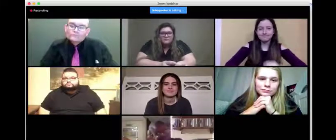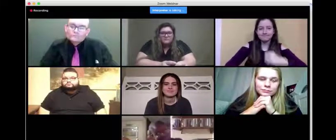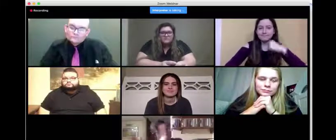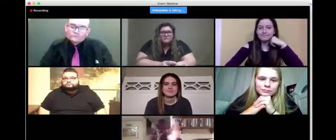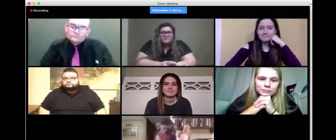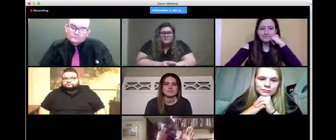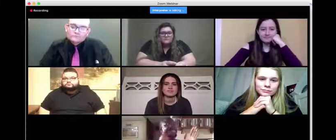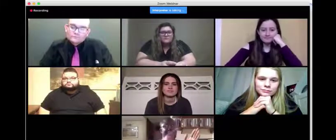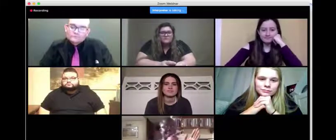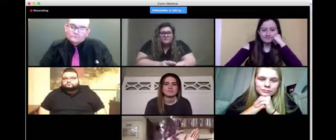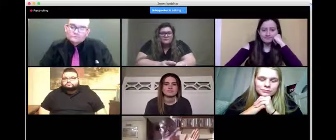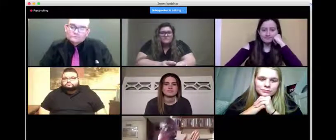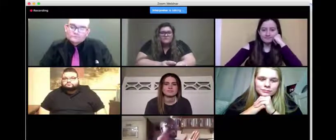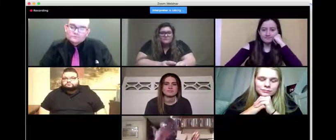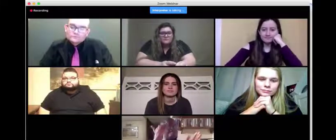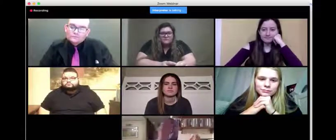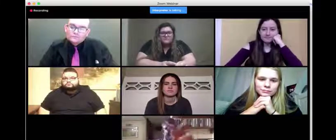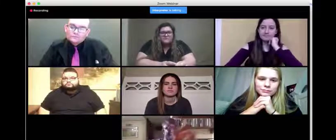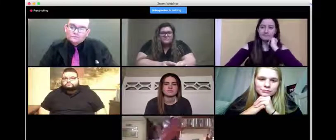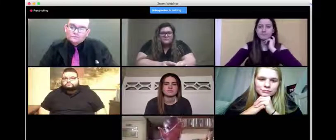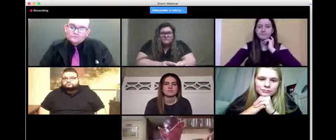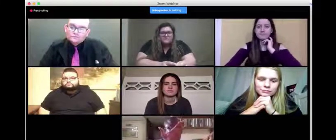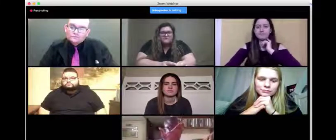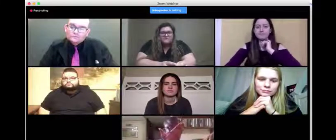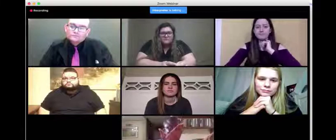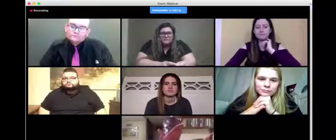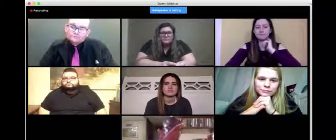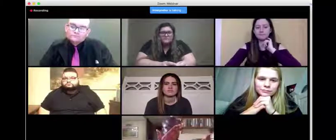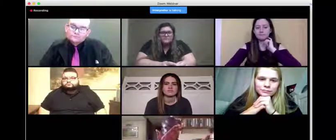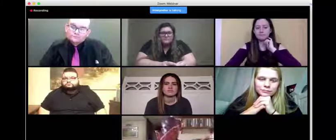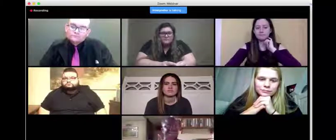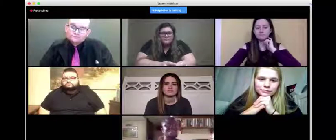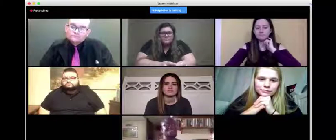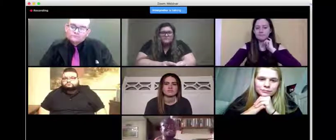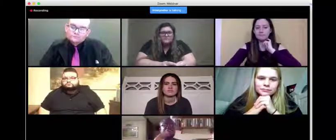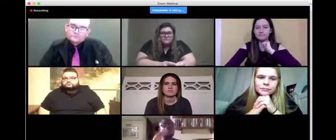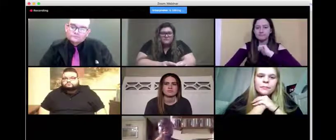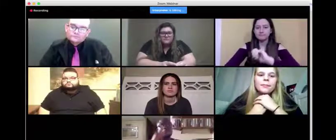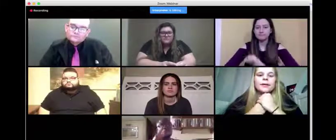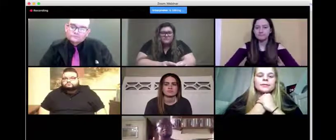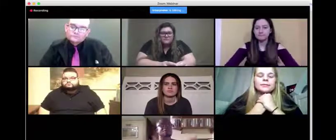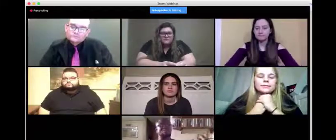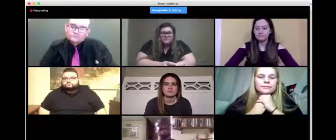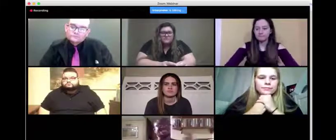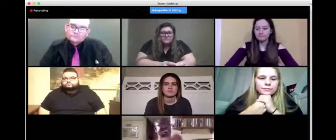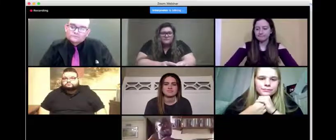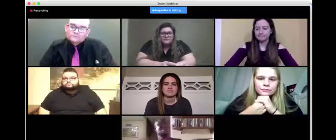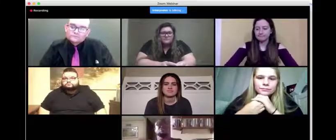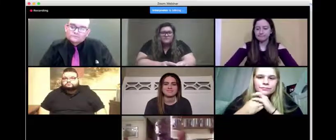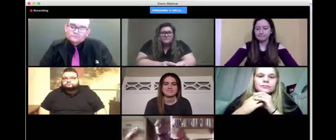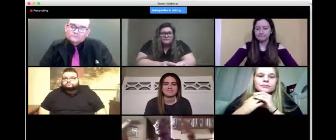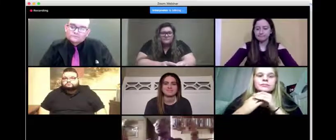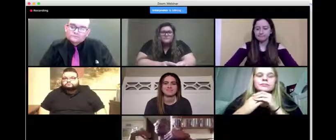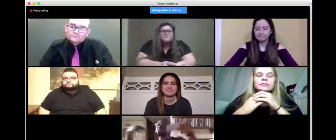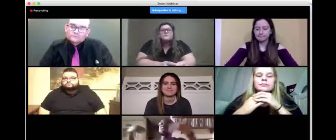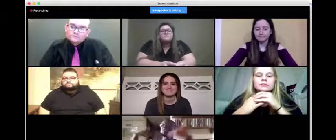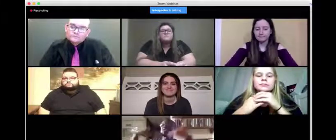know everything. And, they're like saying, oh, here, look at me, I know sign language, and they're hearing people, that's kind of